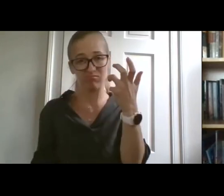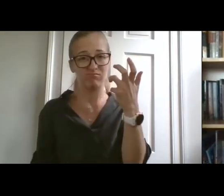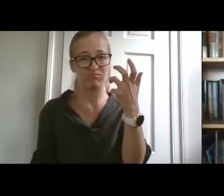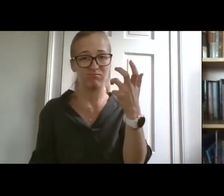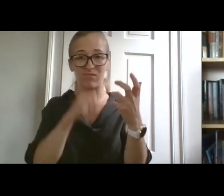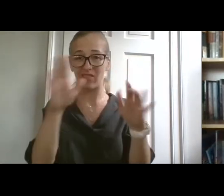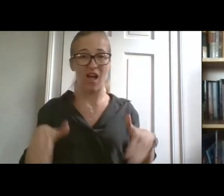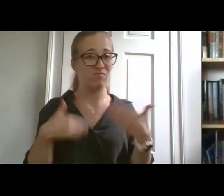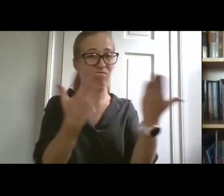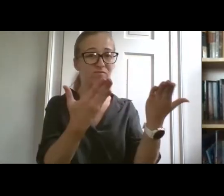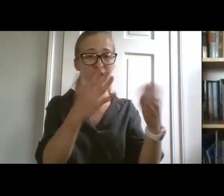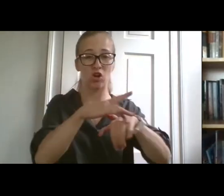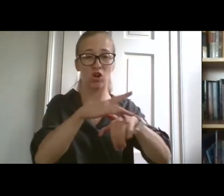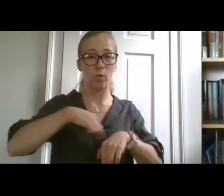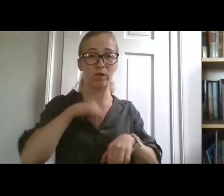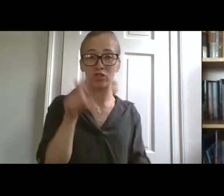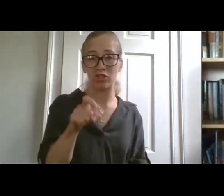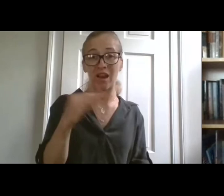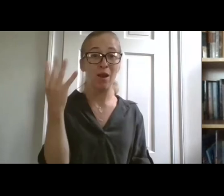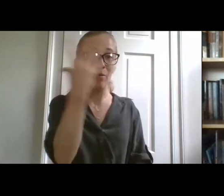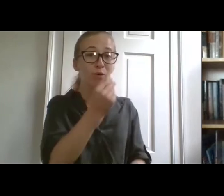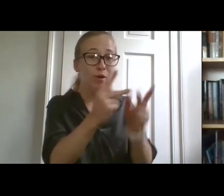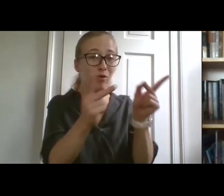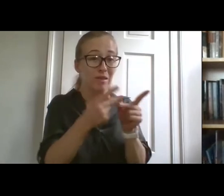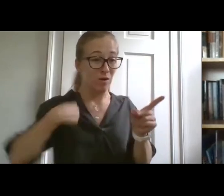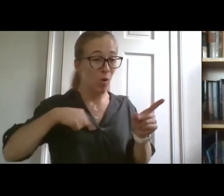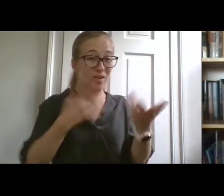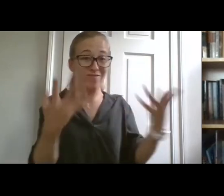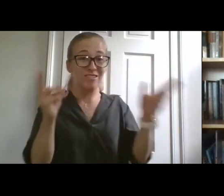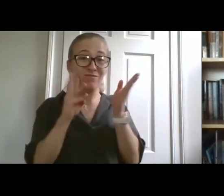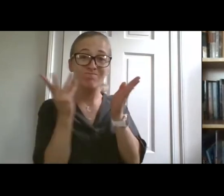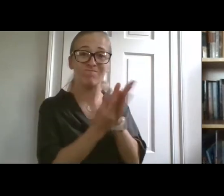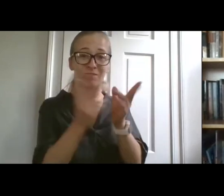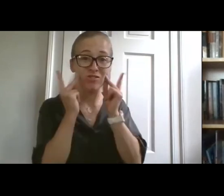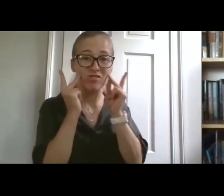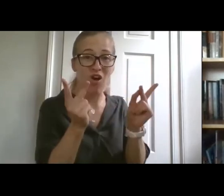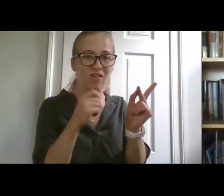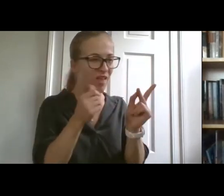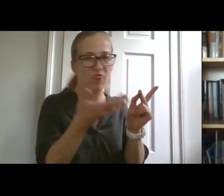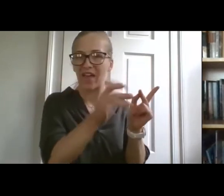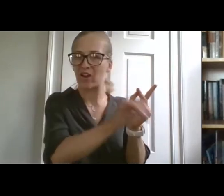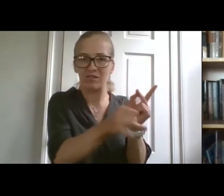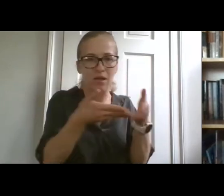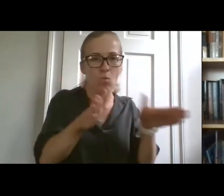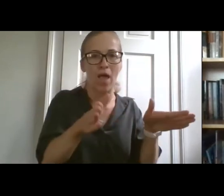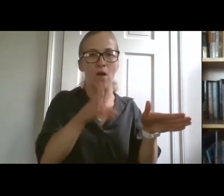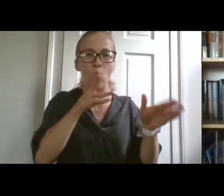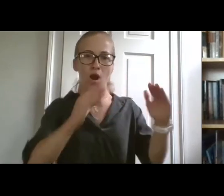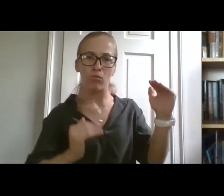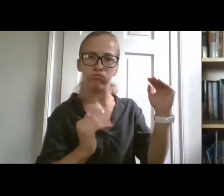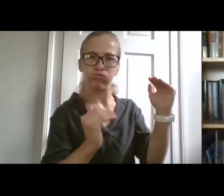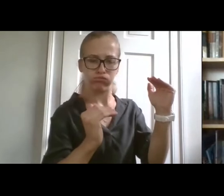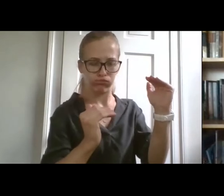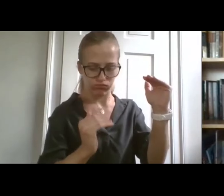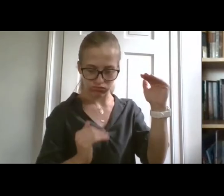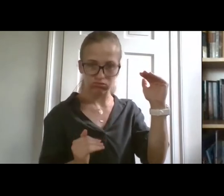be, and the beautiful places that some of us got to experience may not be there in the same way, with the water at the same height, when you